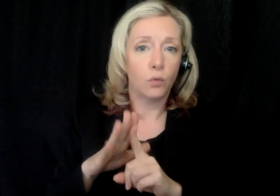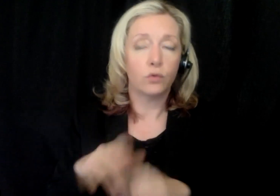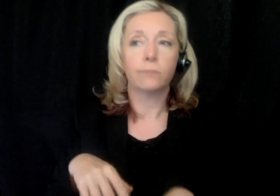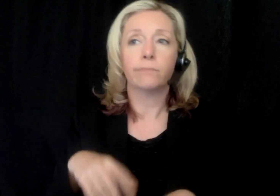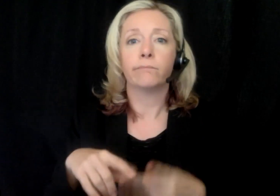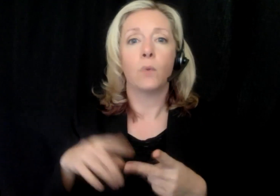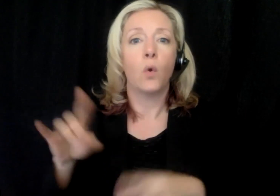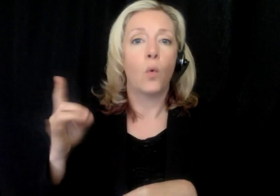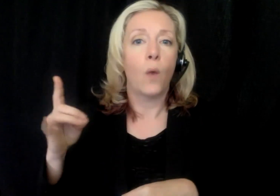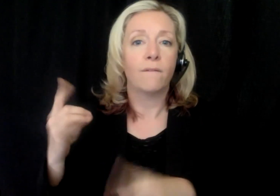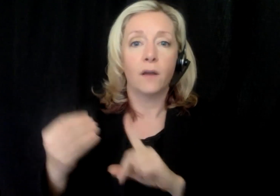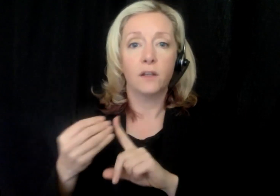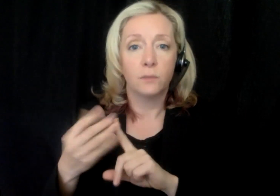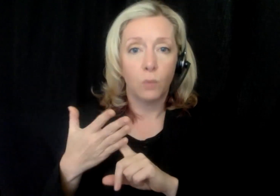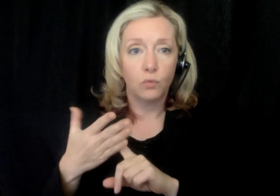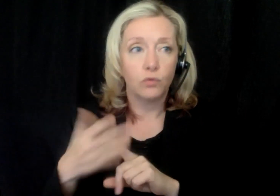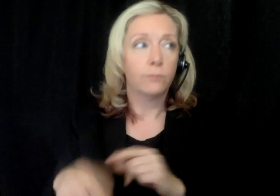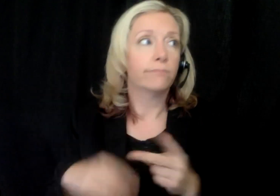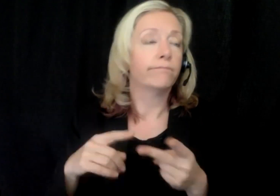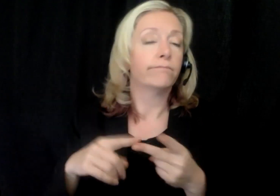exposures, chemical exposures.